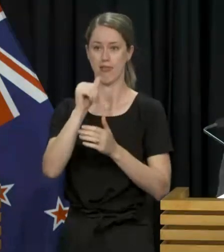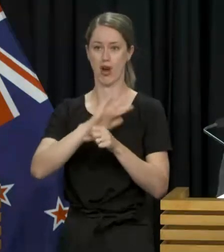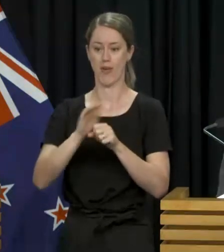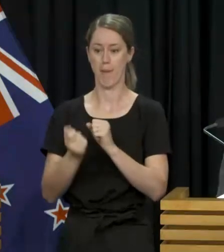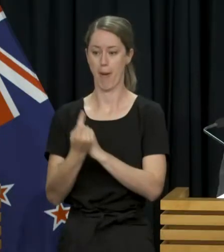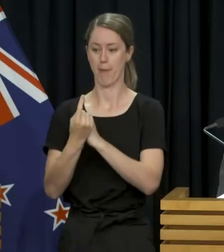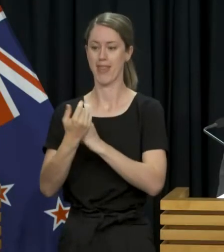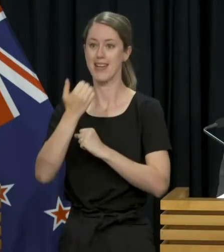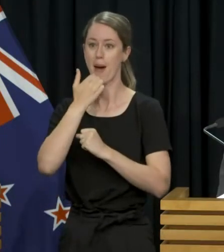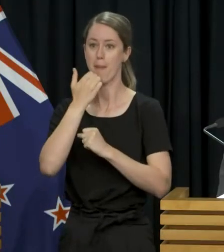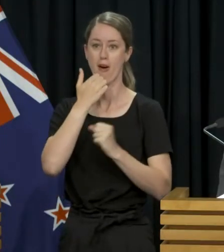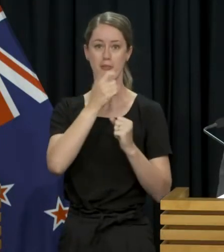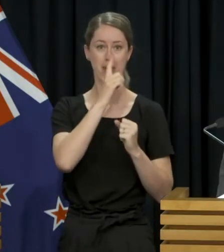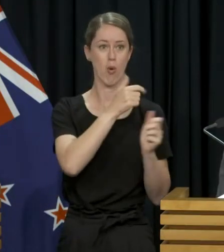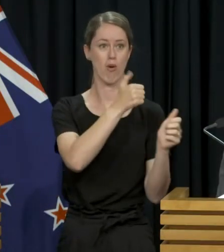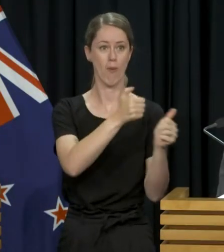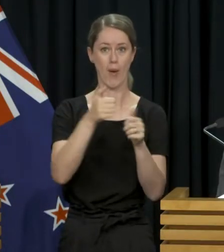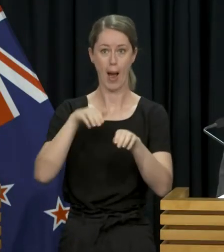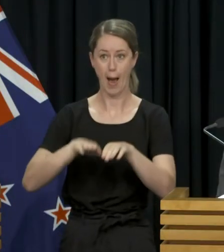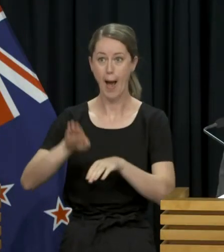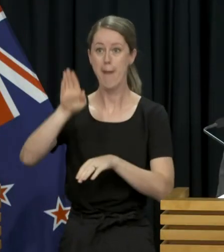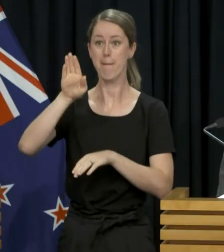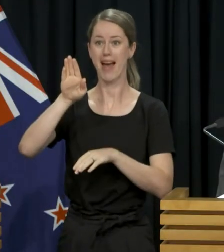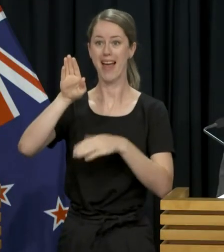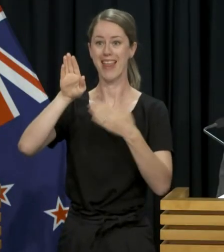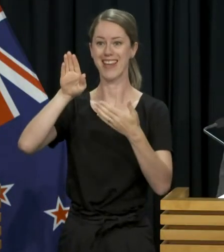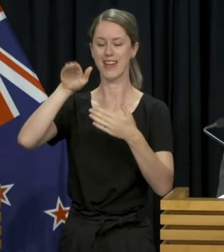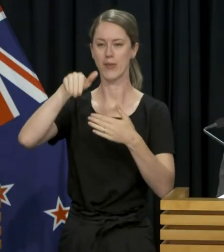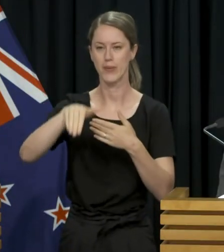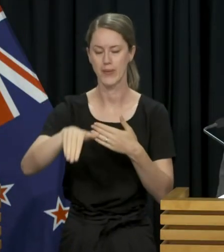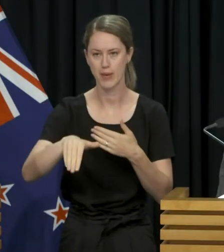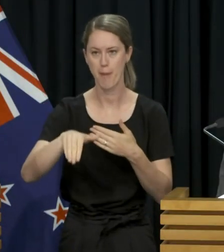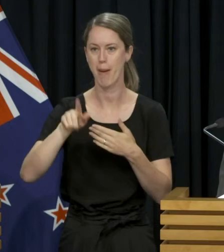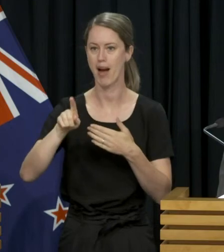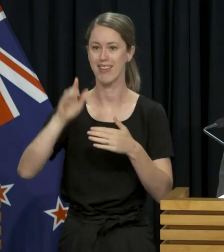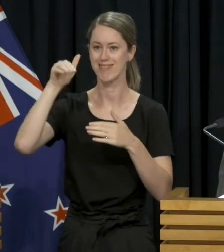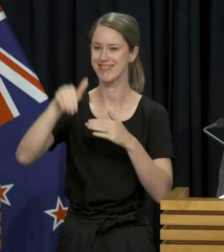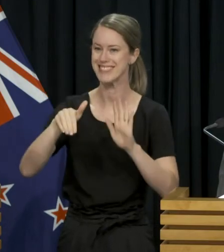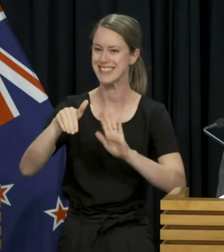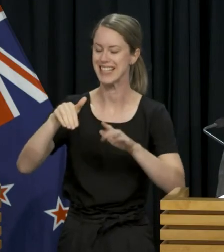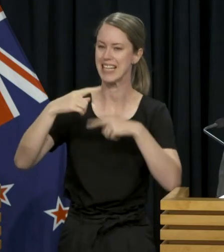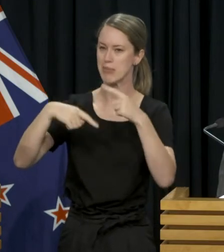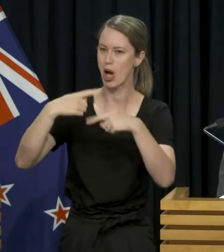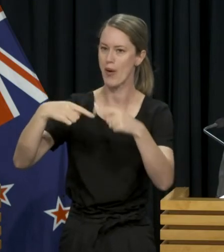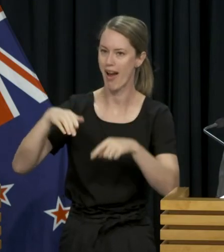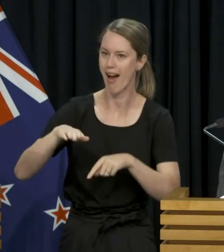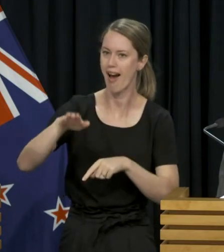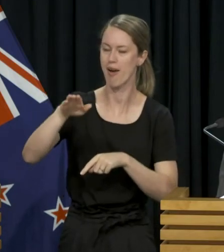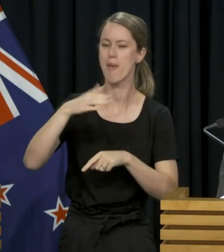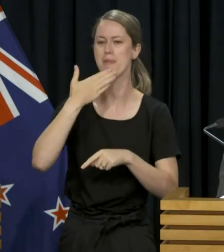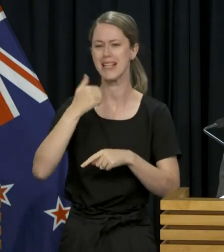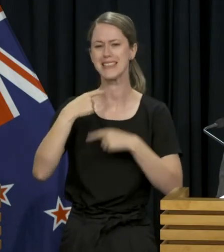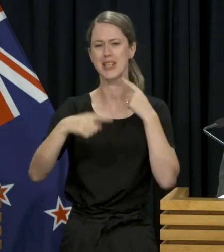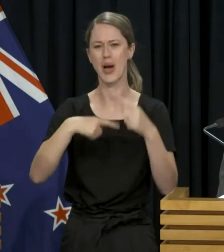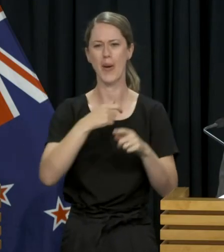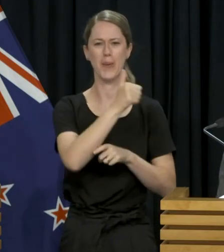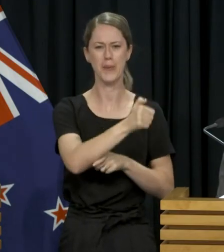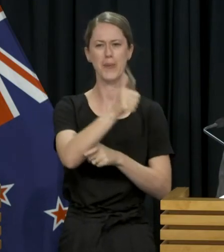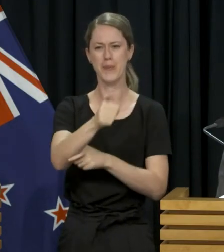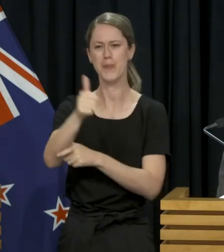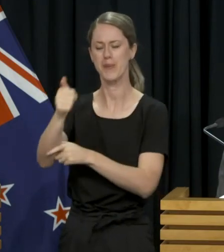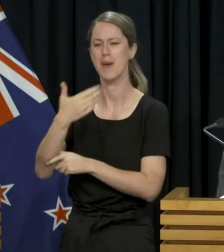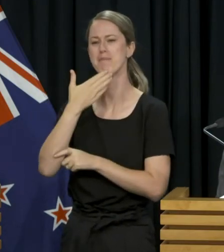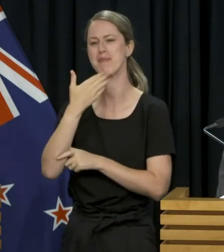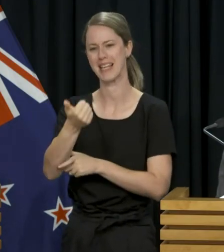seen a spike in scans in the last 48 hours. We need to keep those numbers up. We need people to keep doing